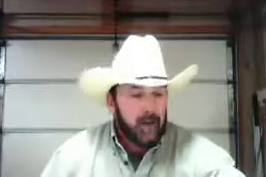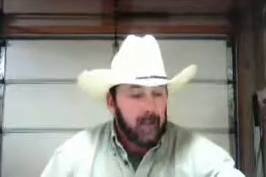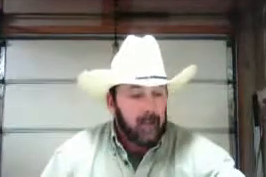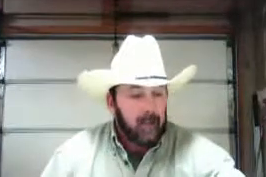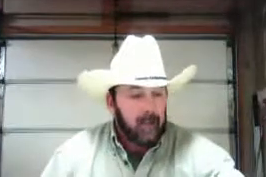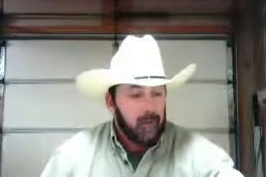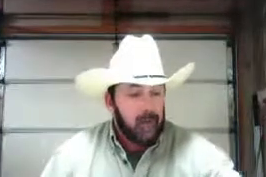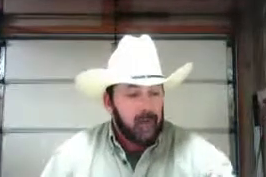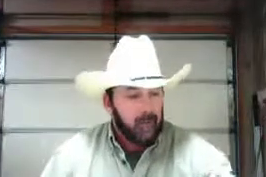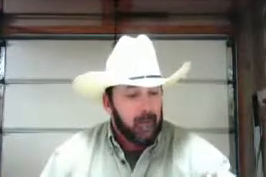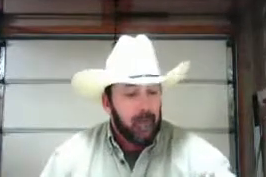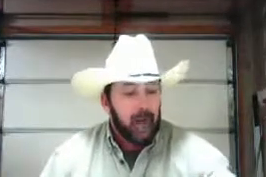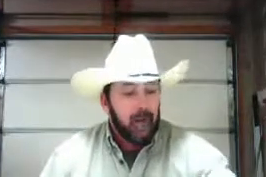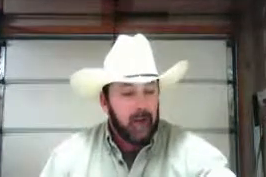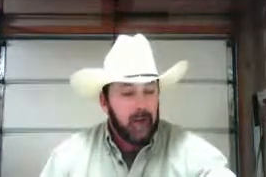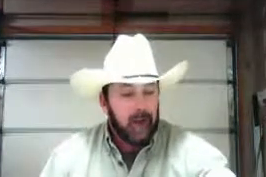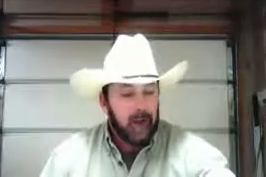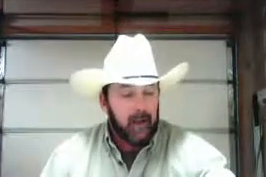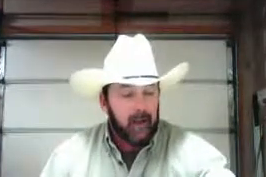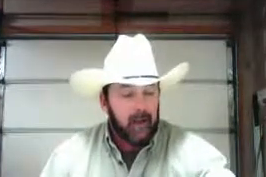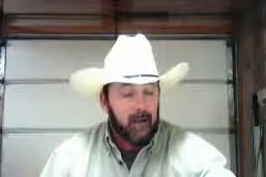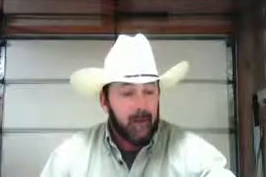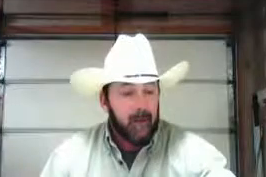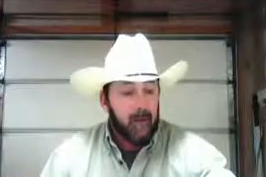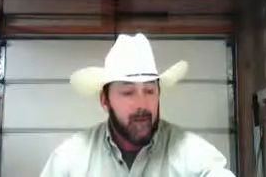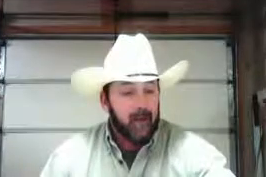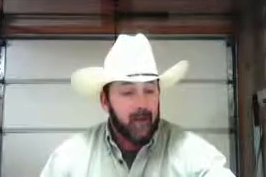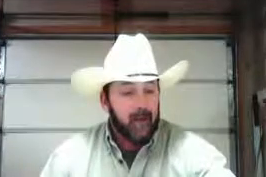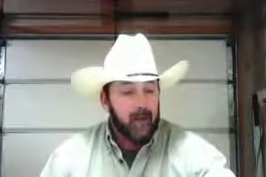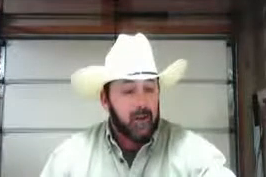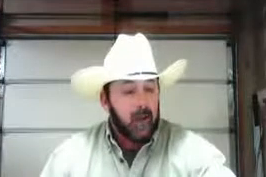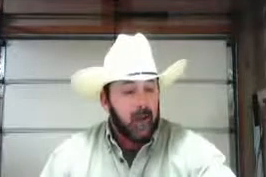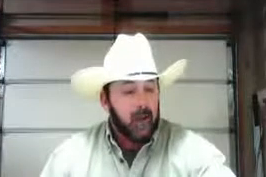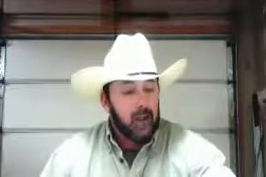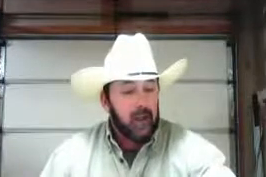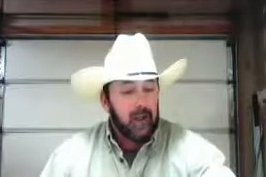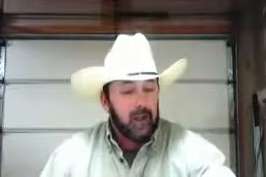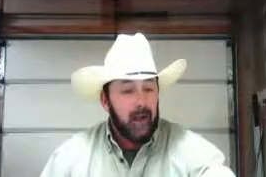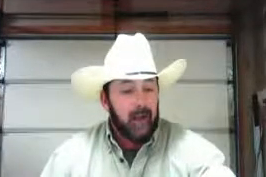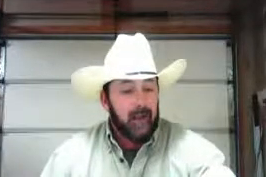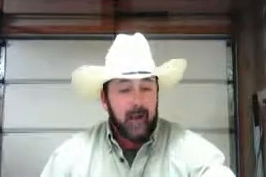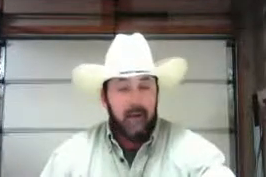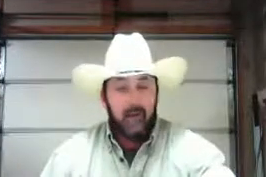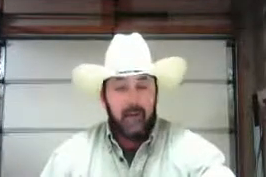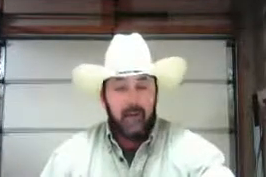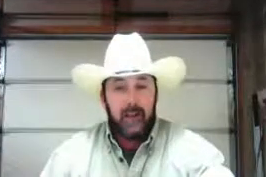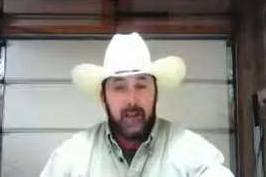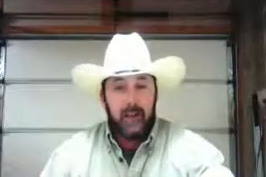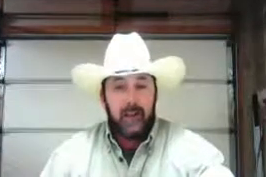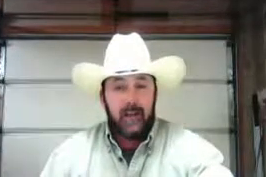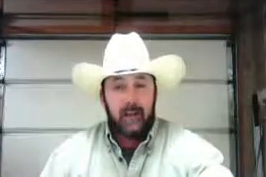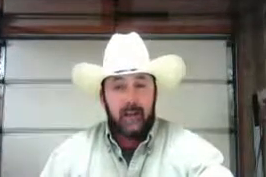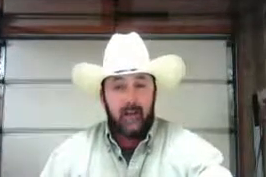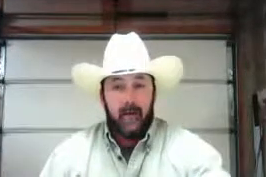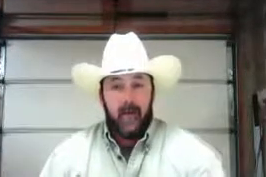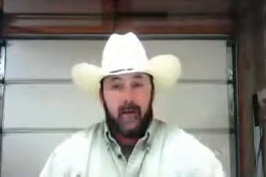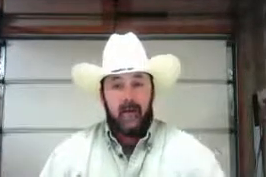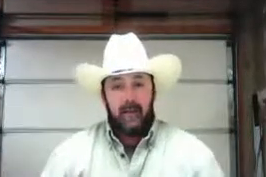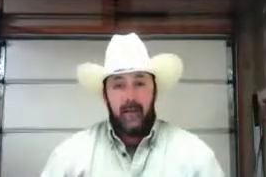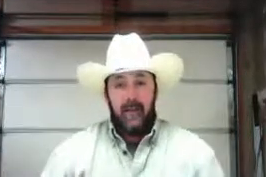in consideration of people being young, and I know there's a lot of people like Manager Militia, and he's young, and he's got more sense than Jason ever thought about having. But